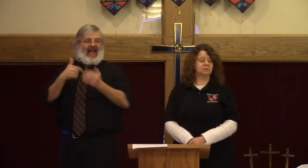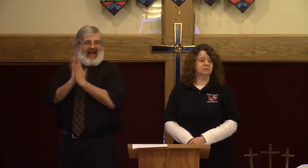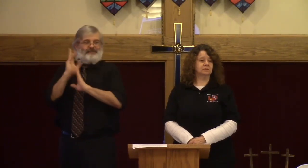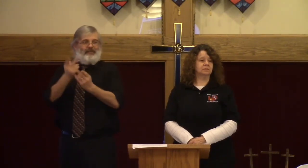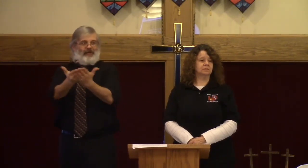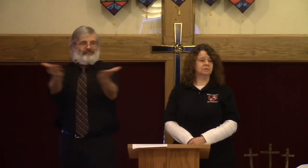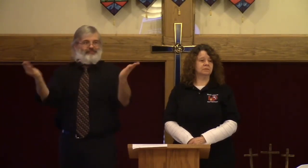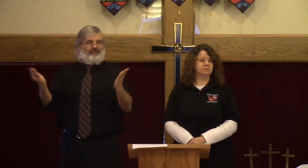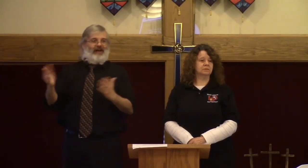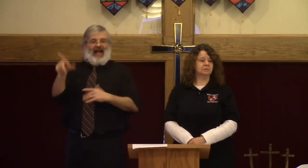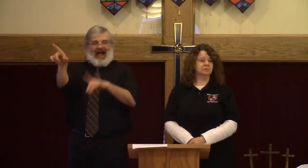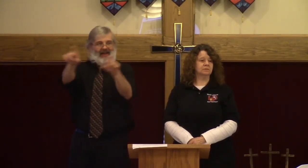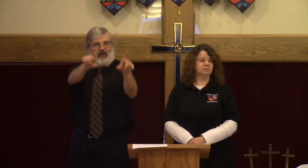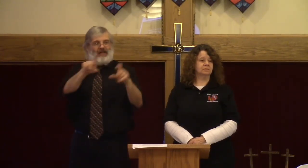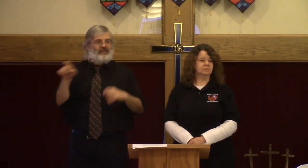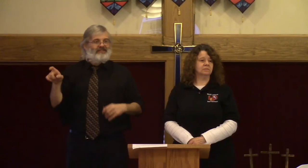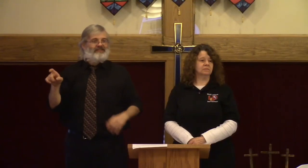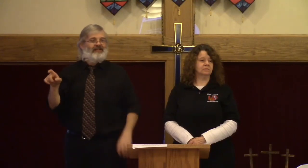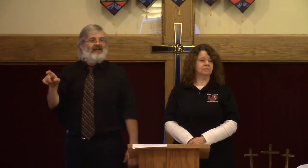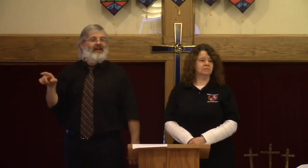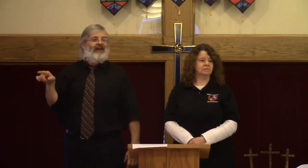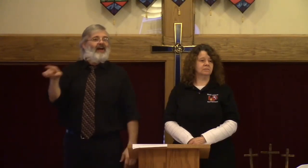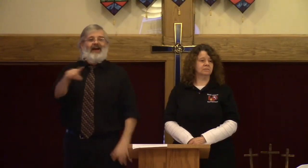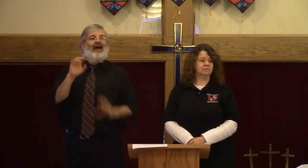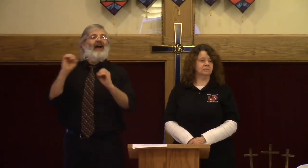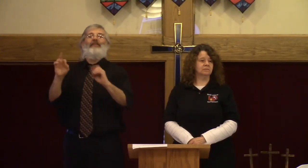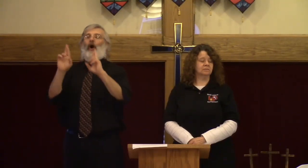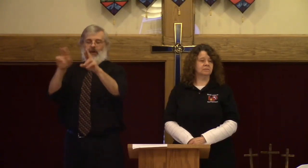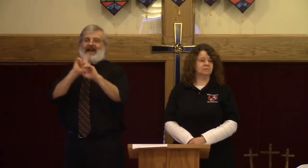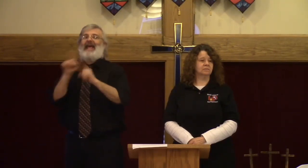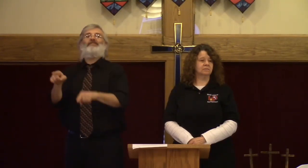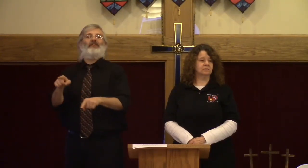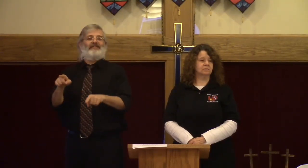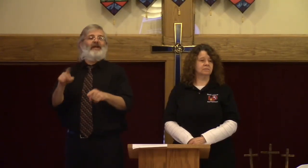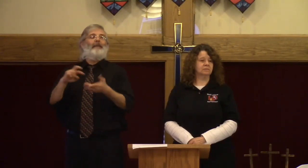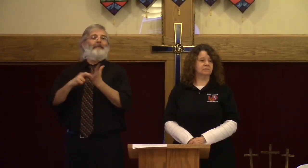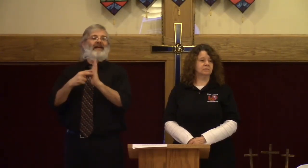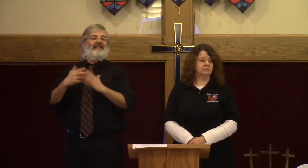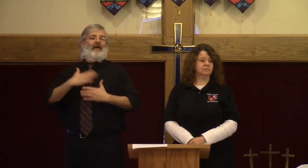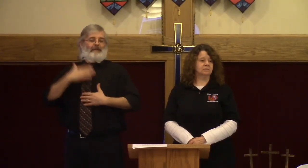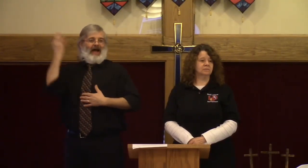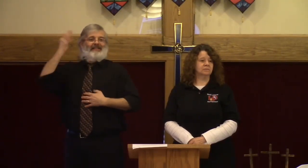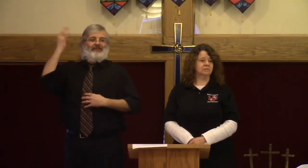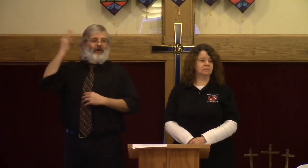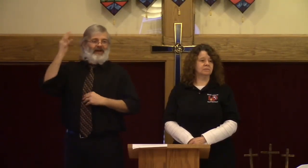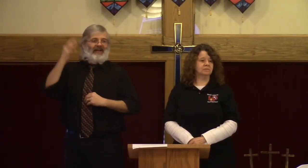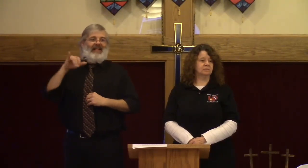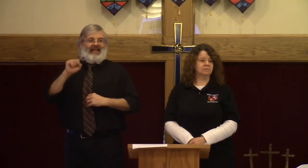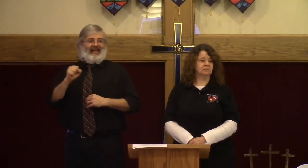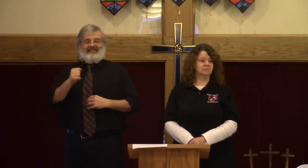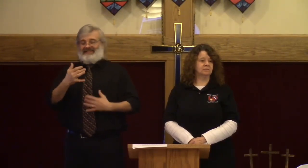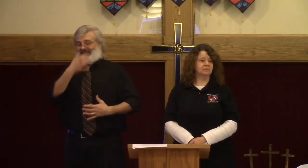ask people, any questions? And no one answered. I mean, my sermon is